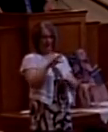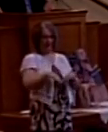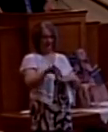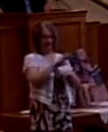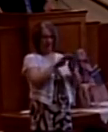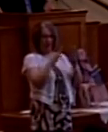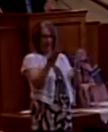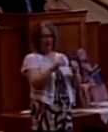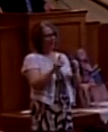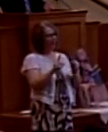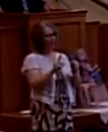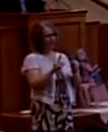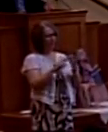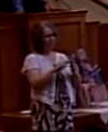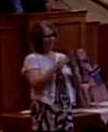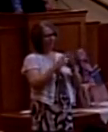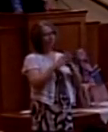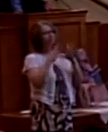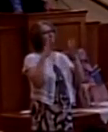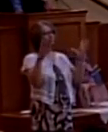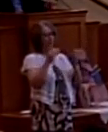there's so much more. And